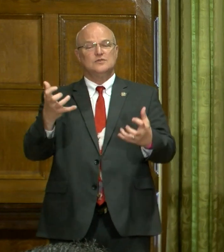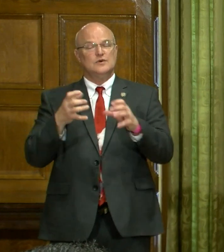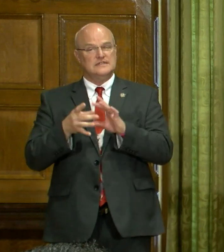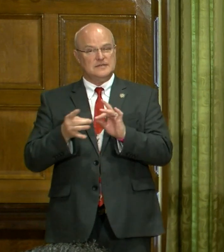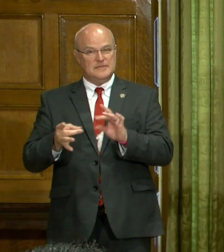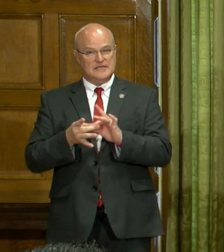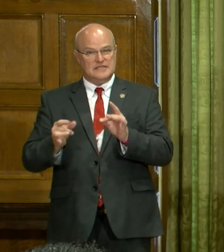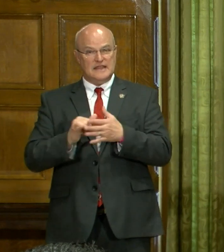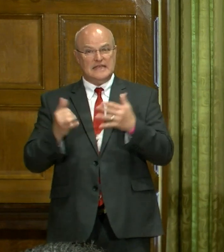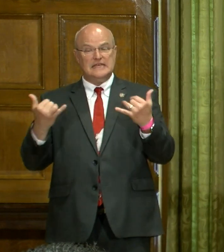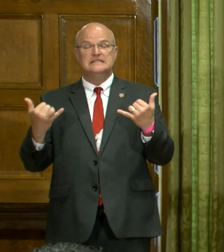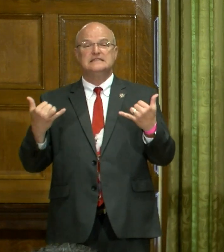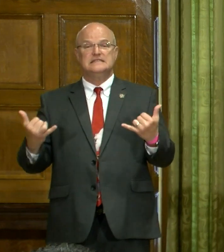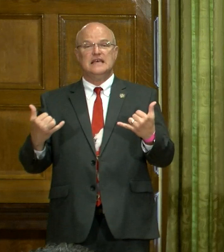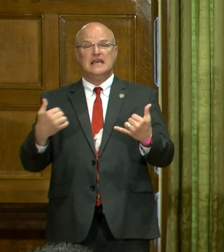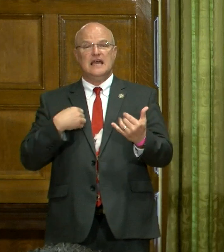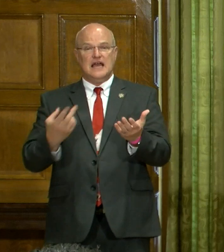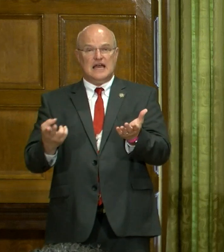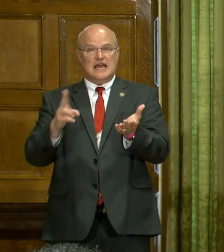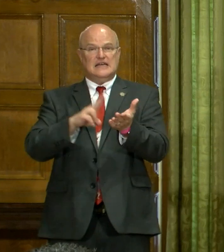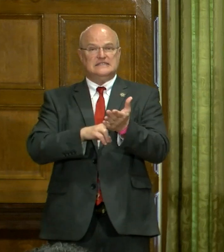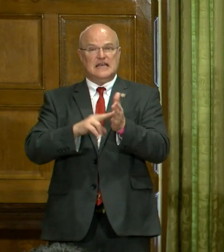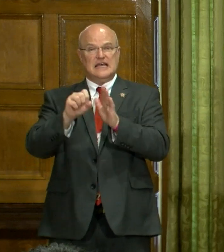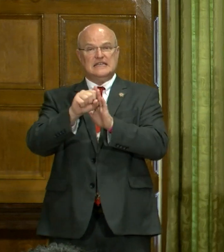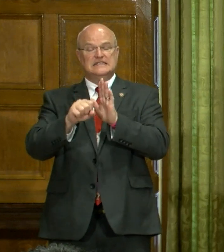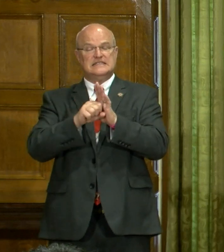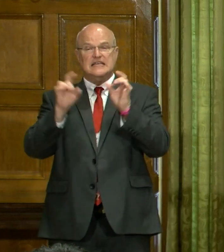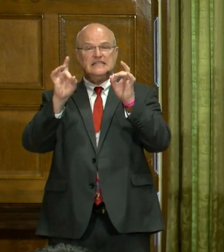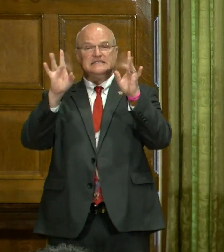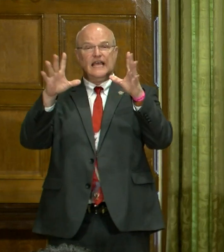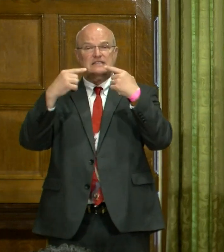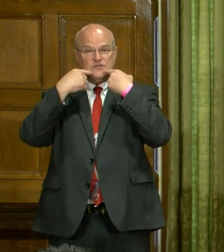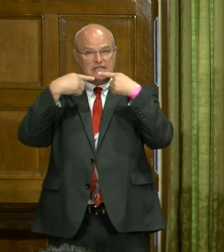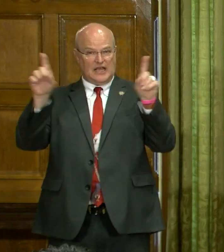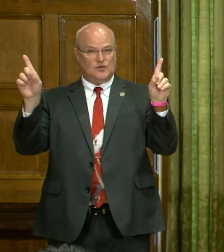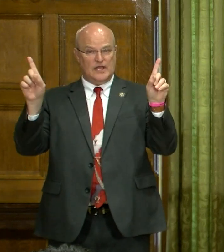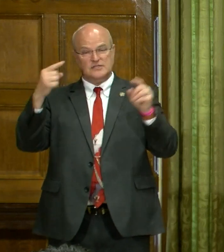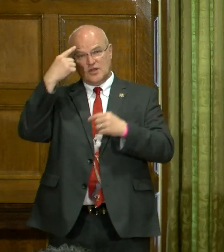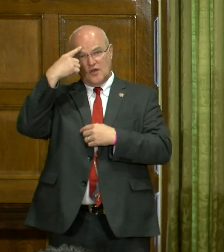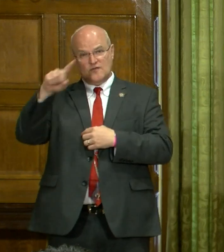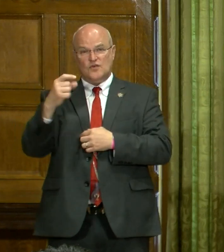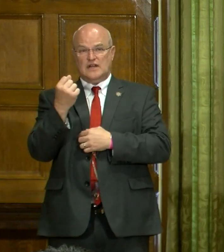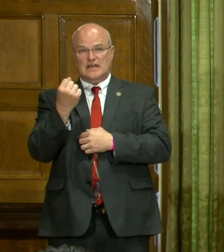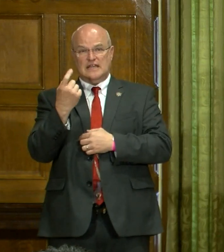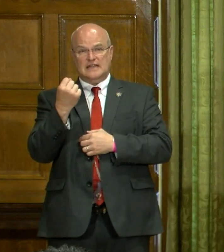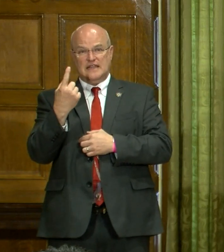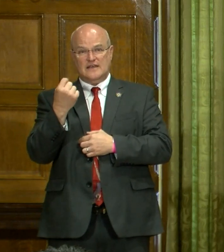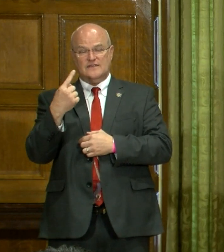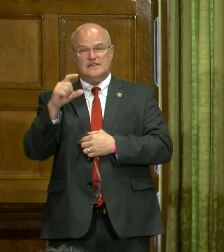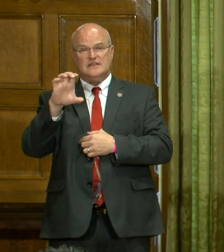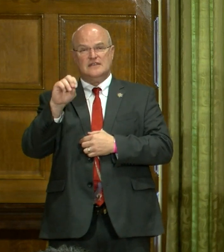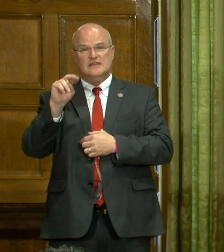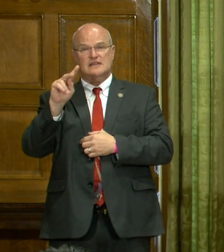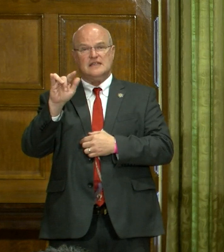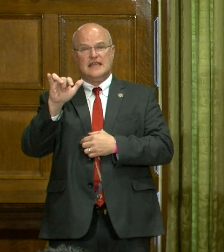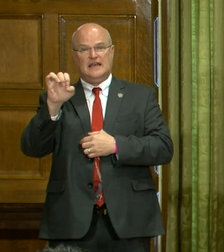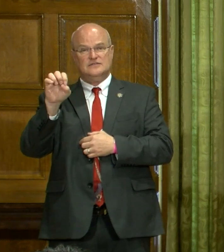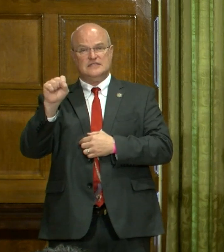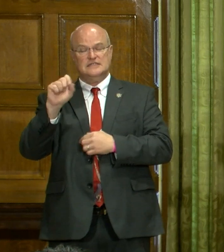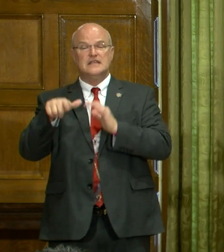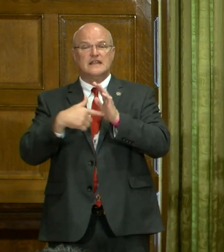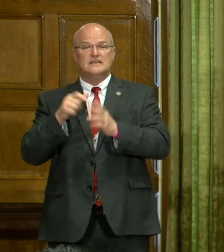to mention that today I signed a state disaster declaration for 11 counties. This